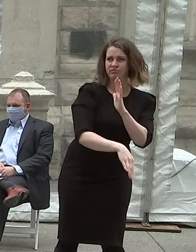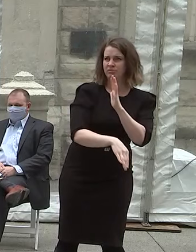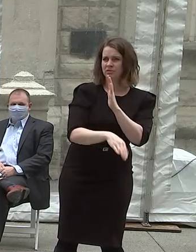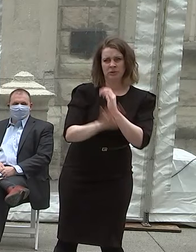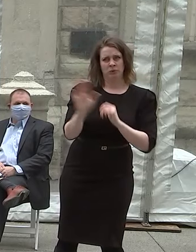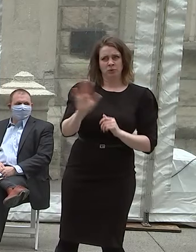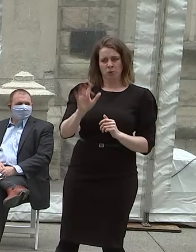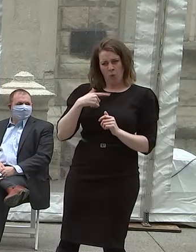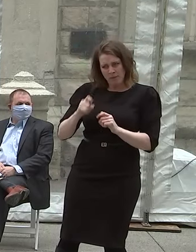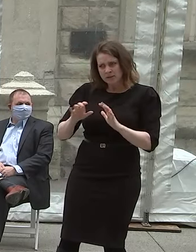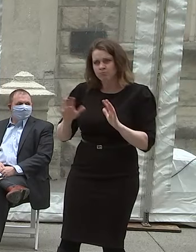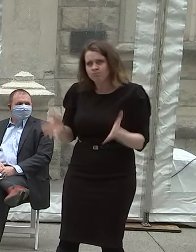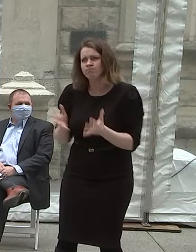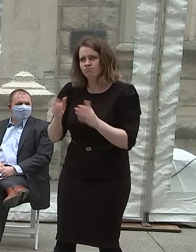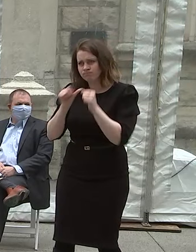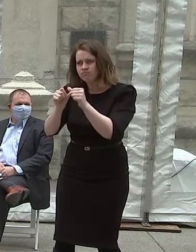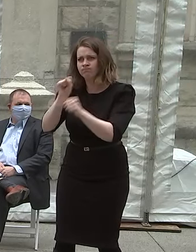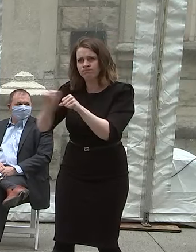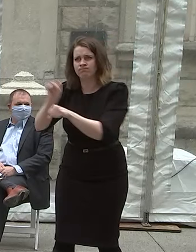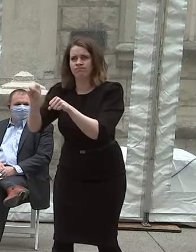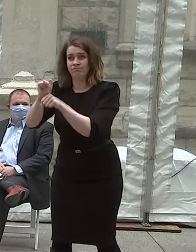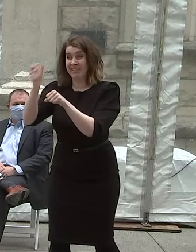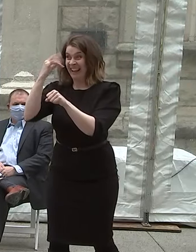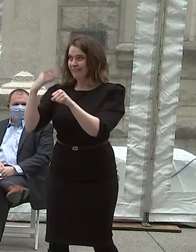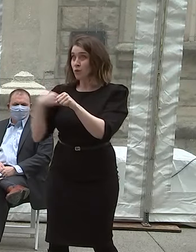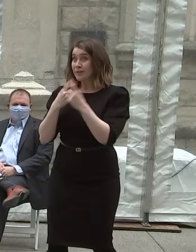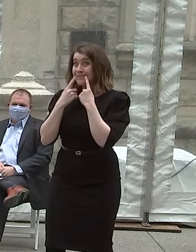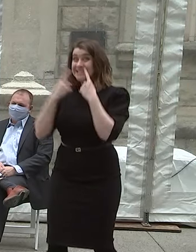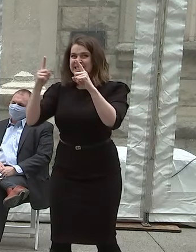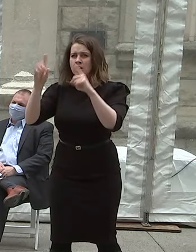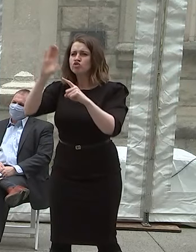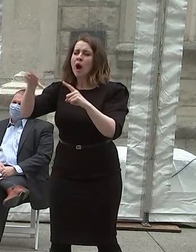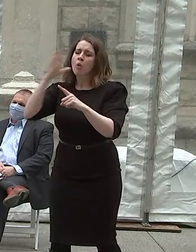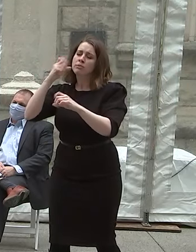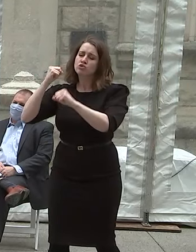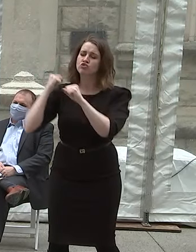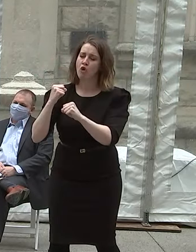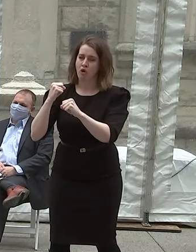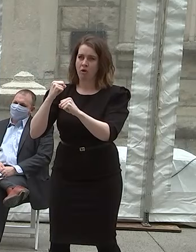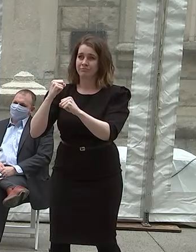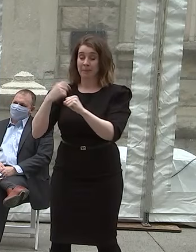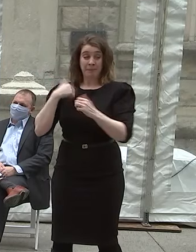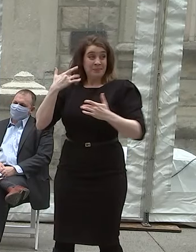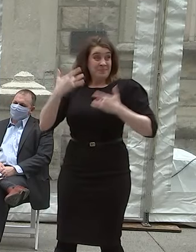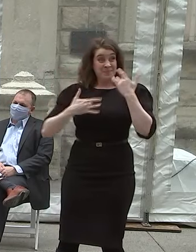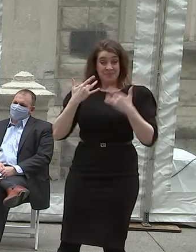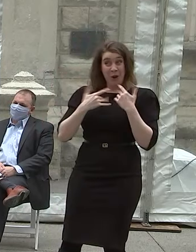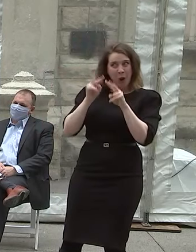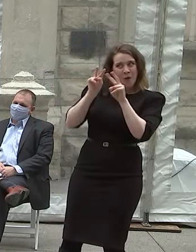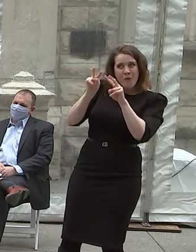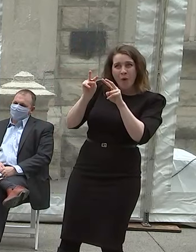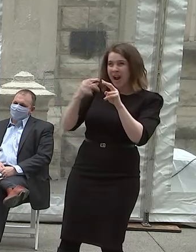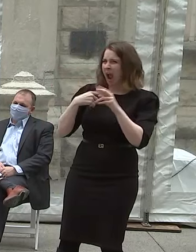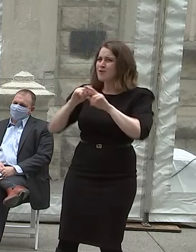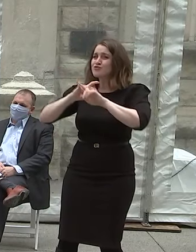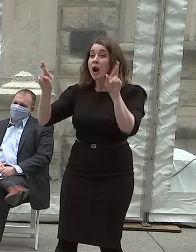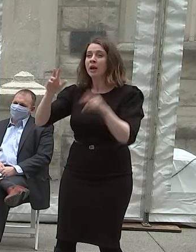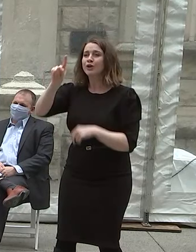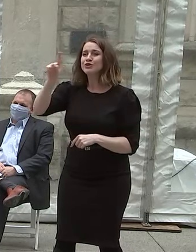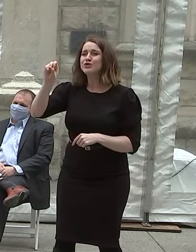we are successful, Chicago will be stronger than ever. So I'm ready to get started, and I have my Zoom information ready to go.